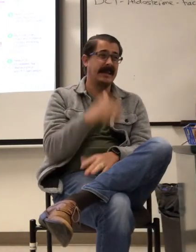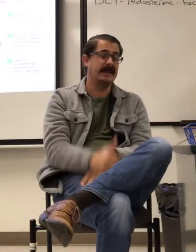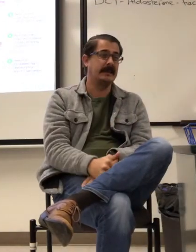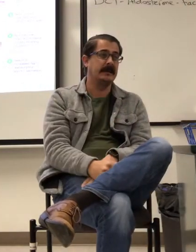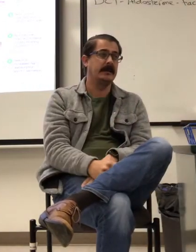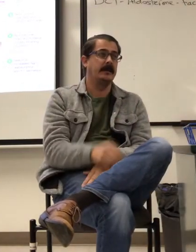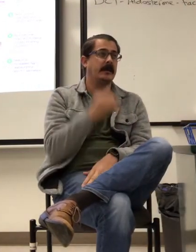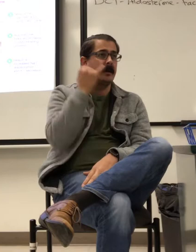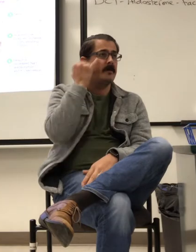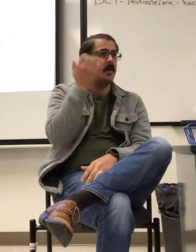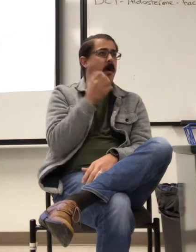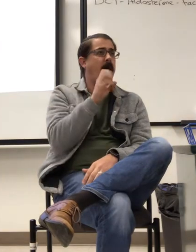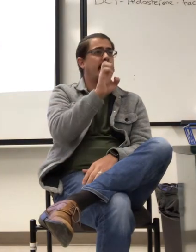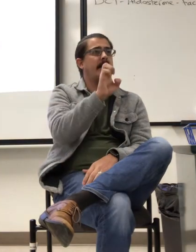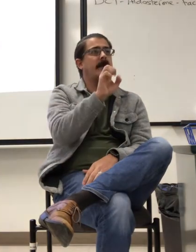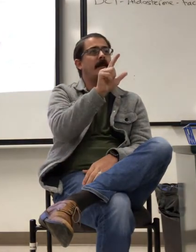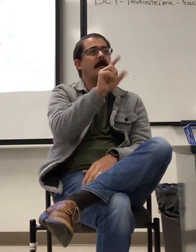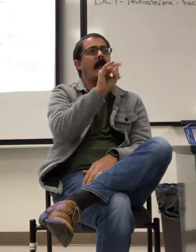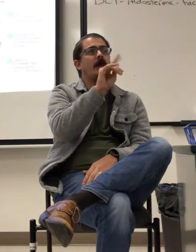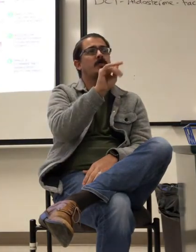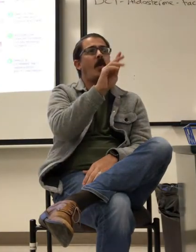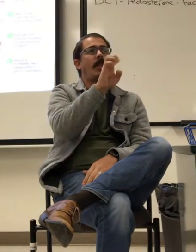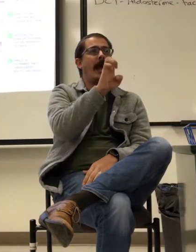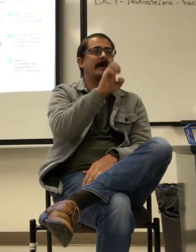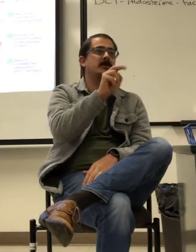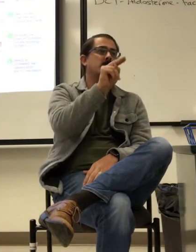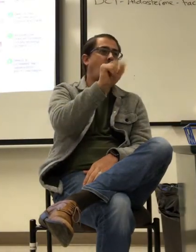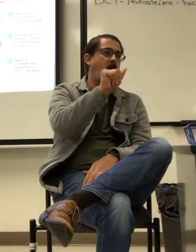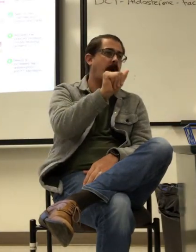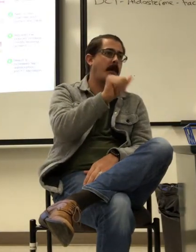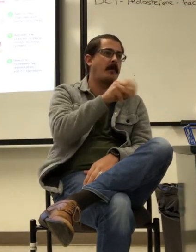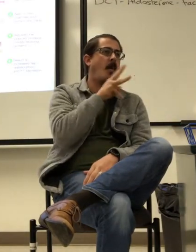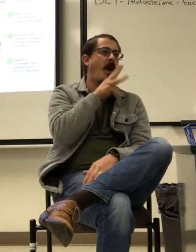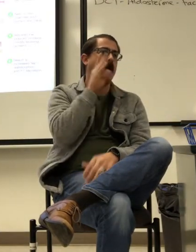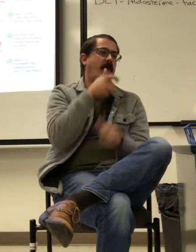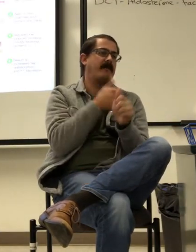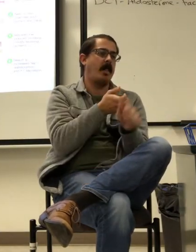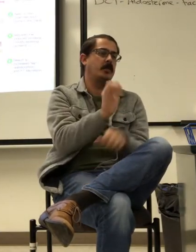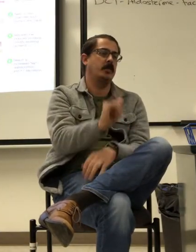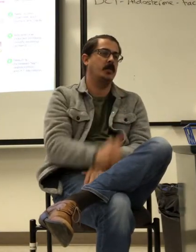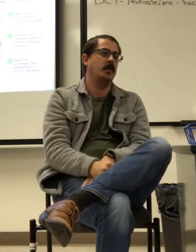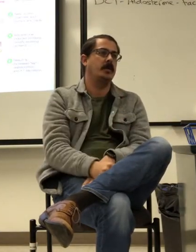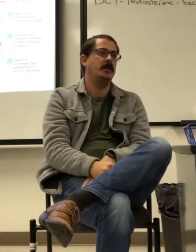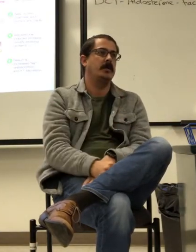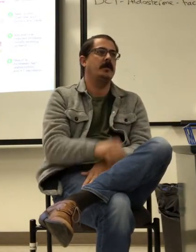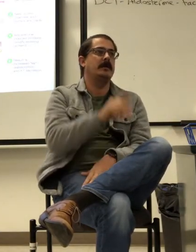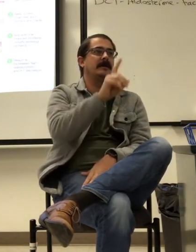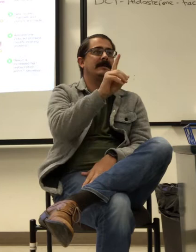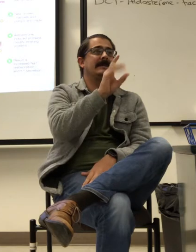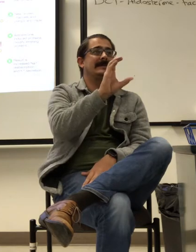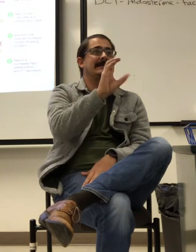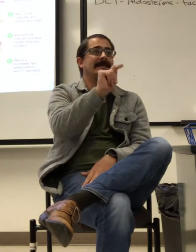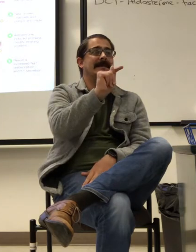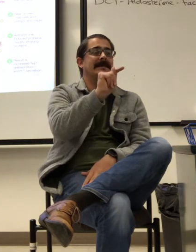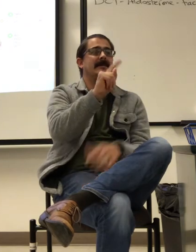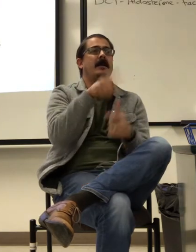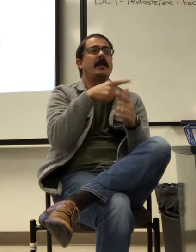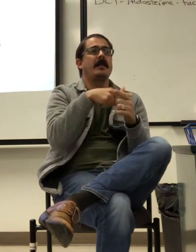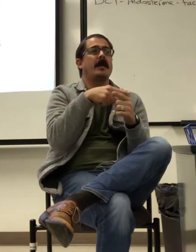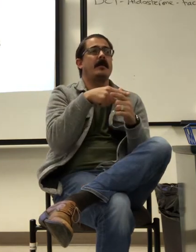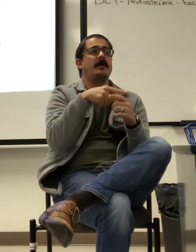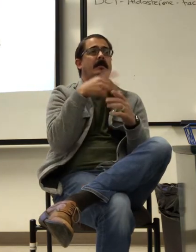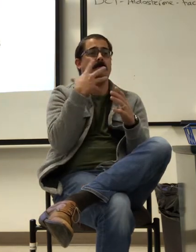If you want those electrolytes, the sodium, the water will follow. The DCT will then empty